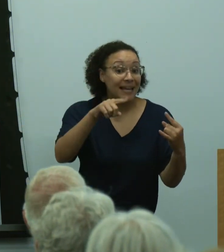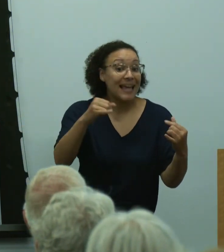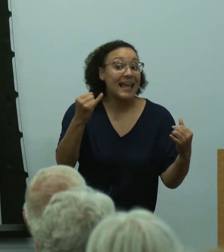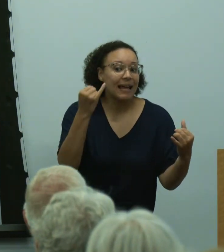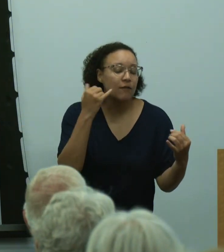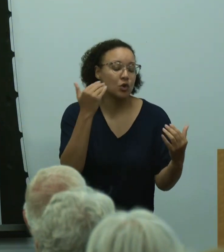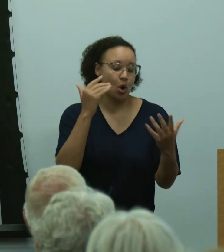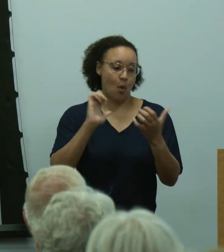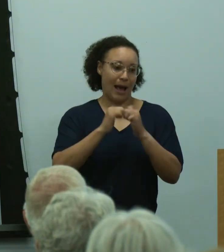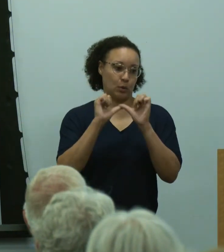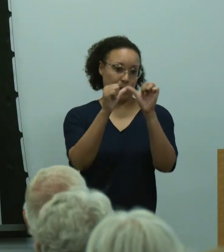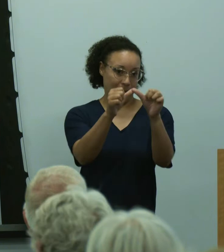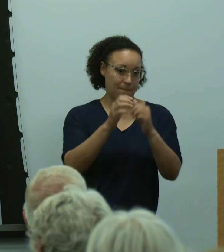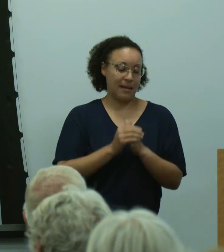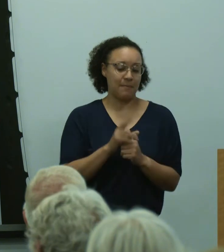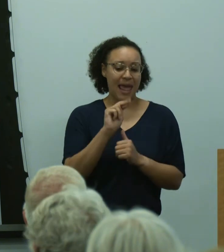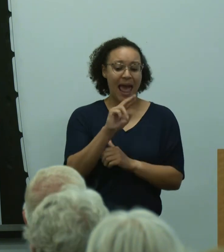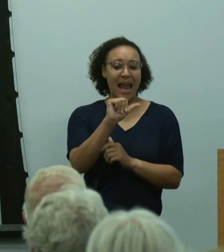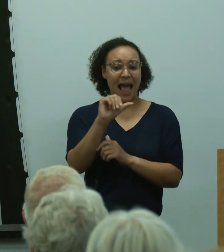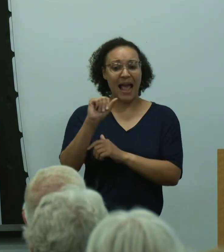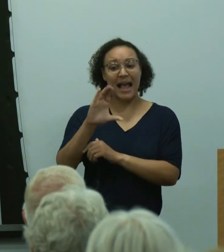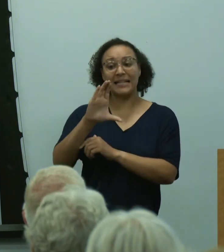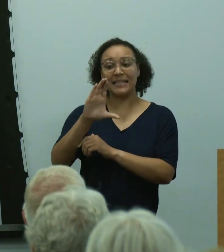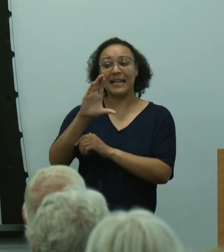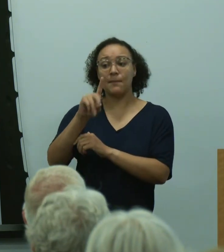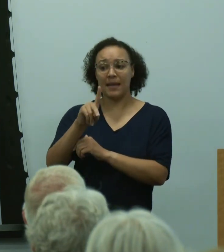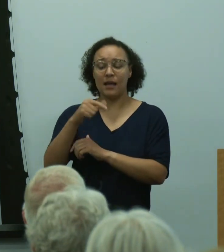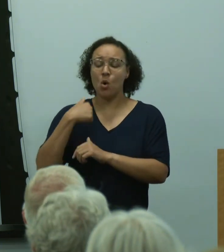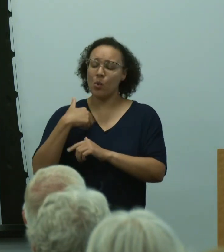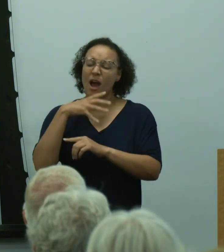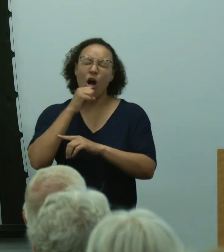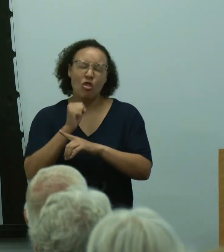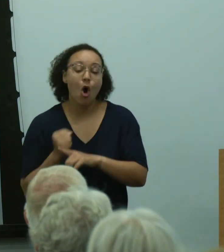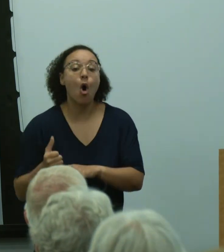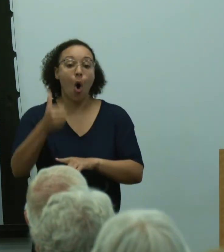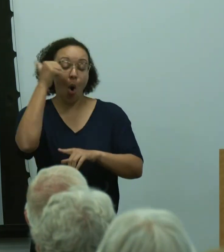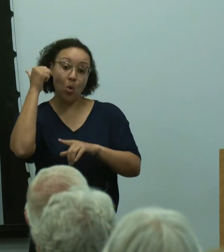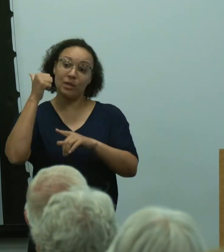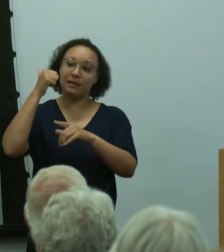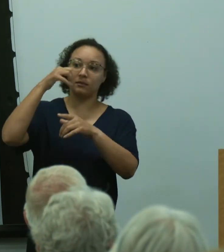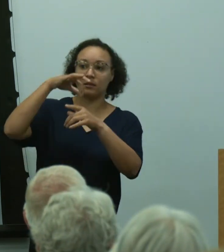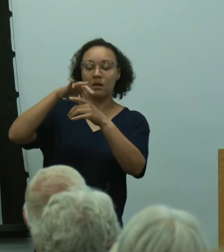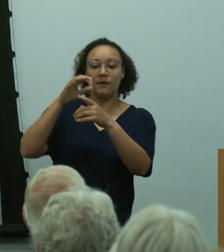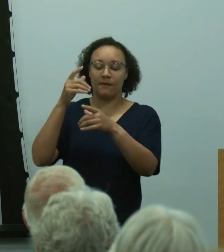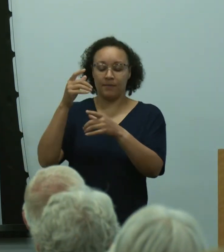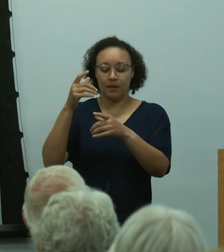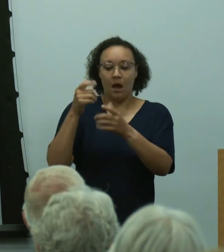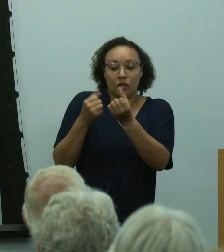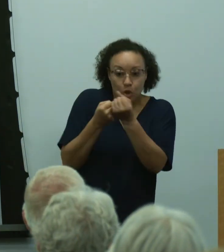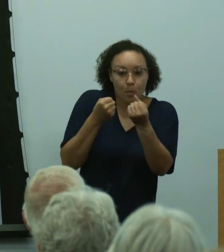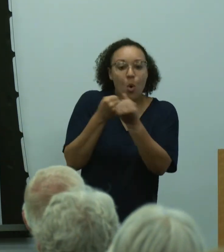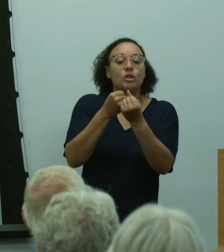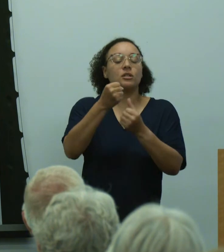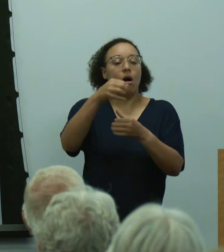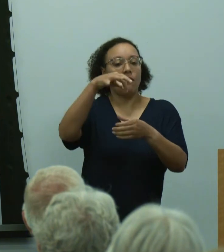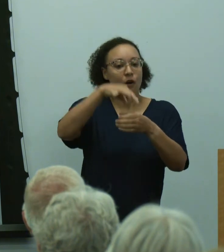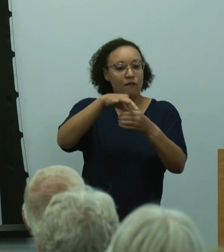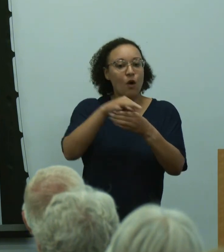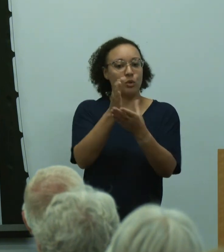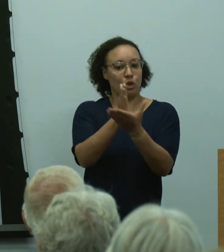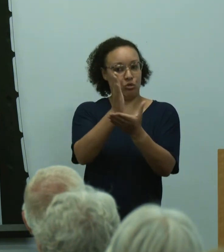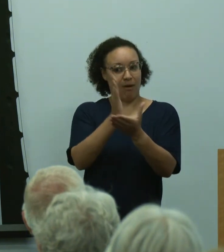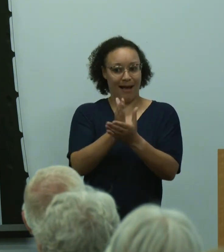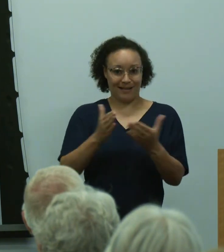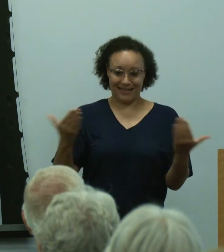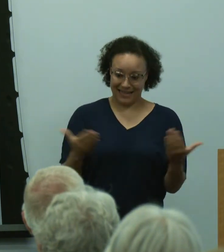Yes, NAACP is the oldest, boldest, baddest civil rights organization in the country. We are nonpartisan, but